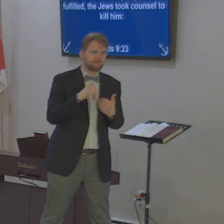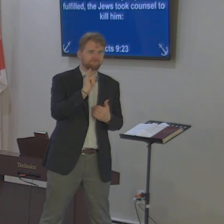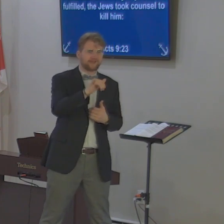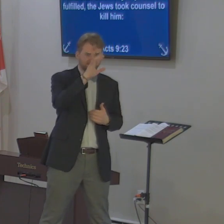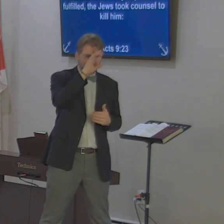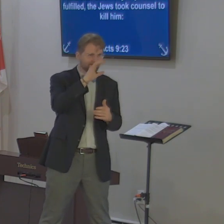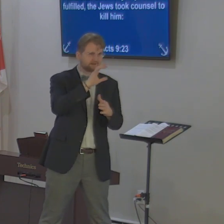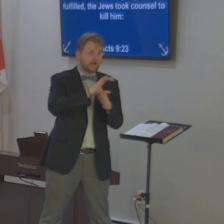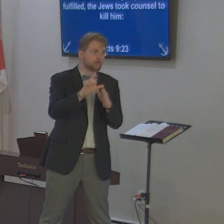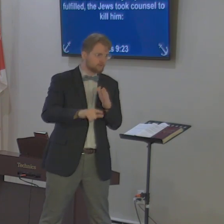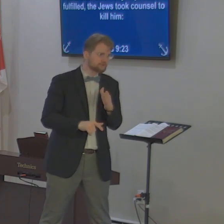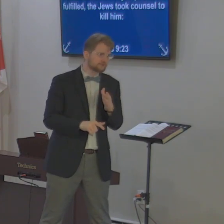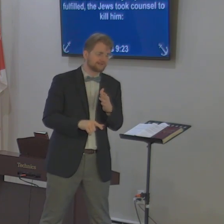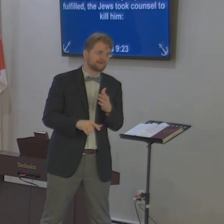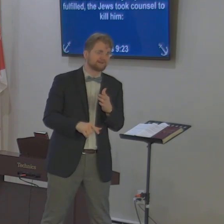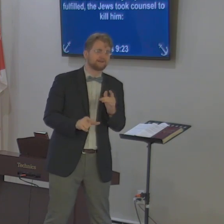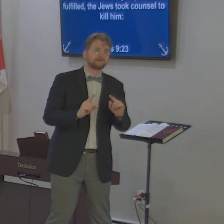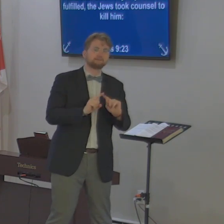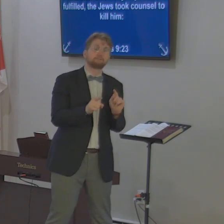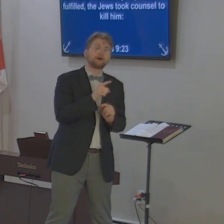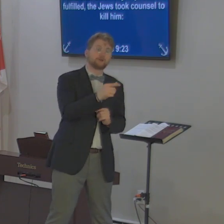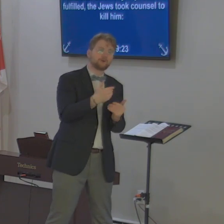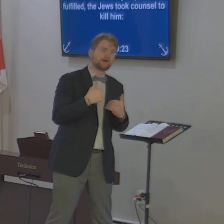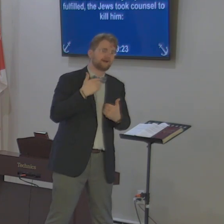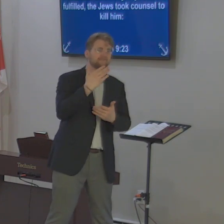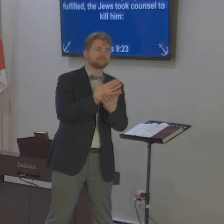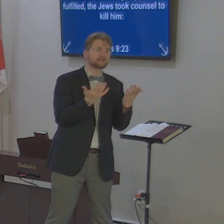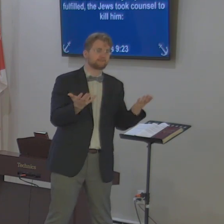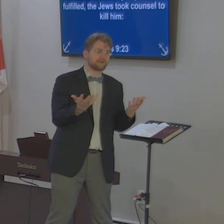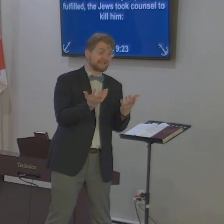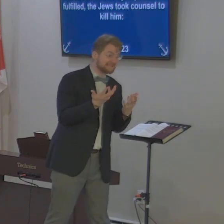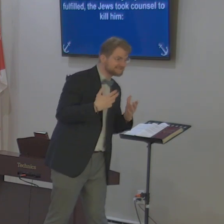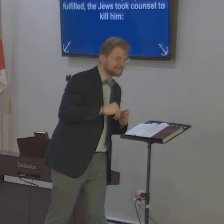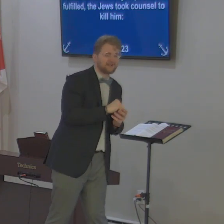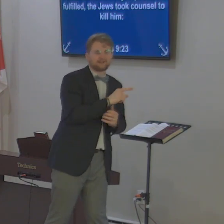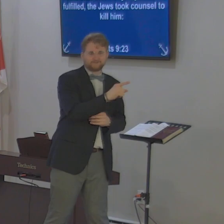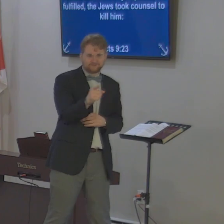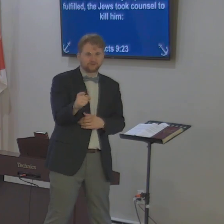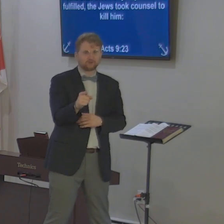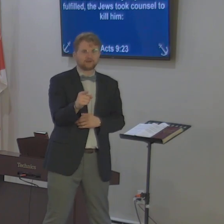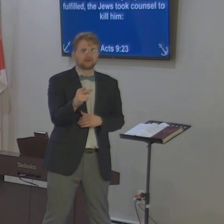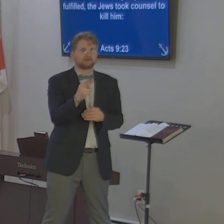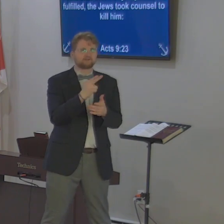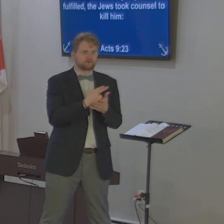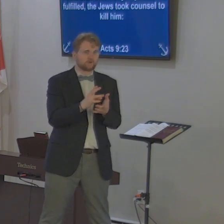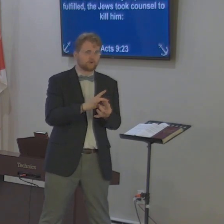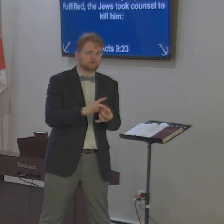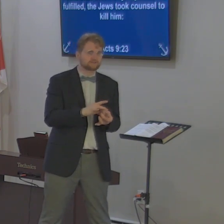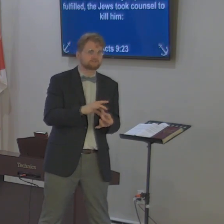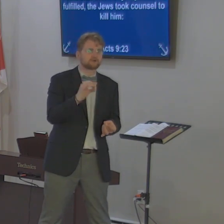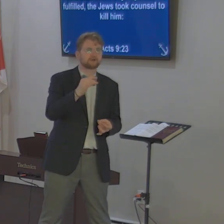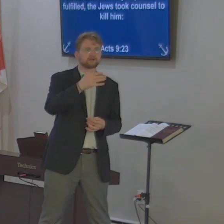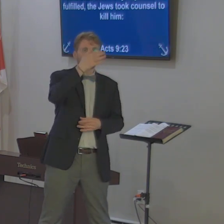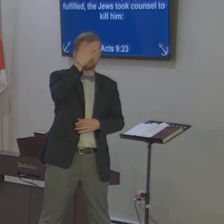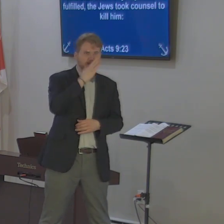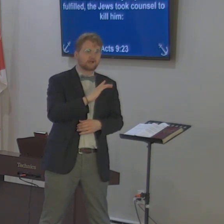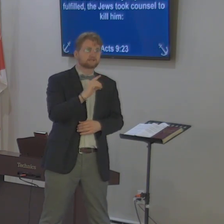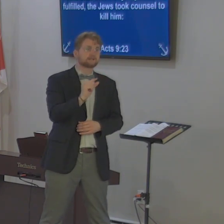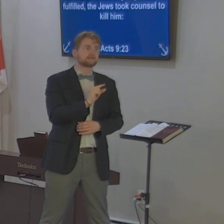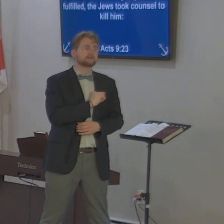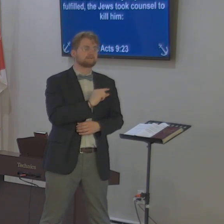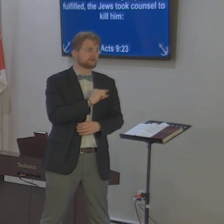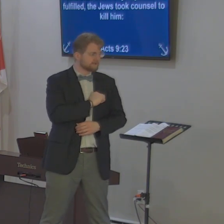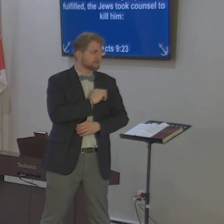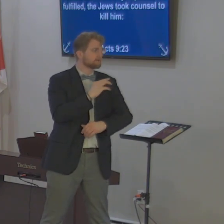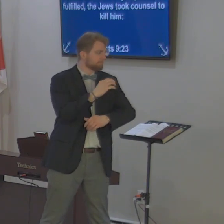right? But you have something that's within you, and it's the Holy Spirit of God's convicting power